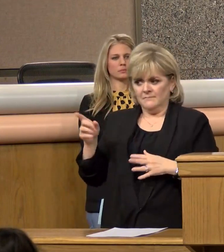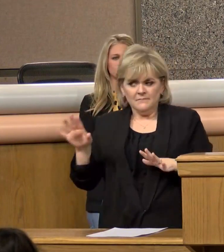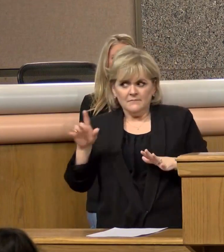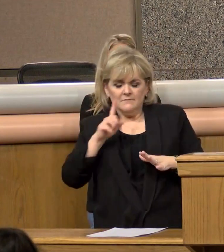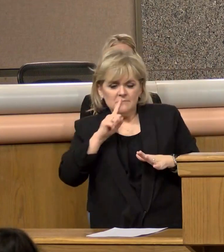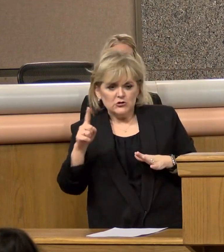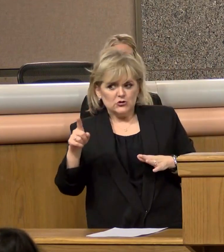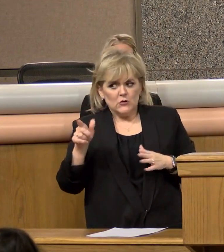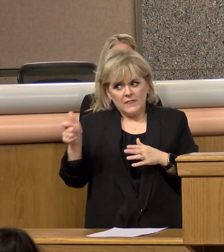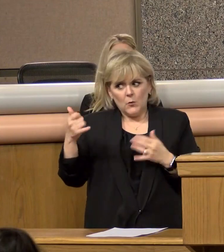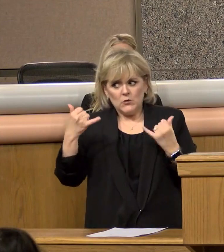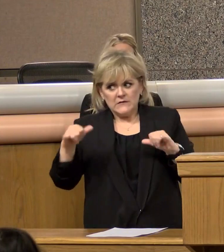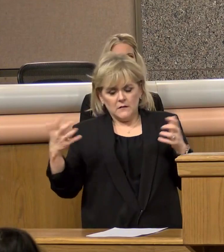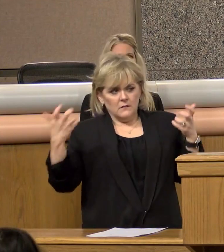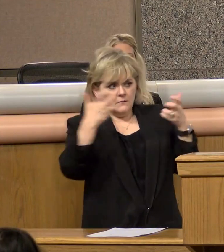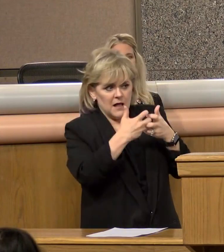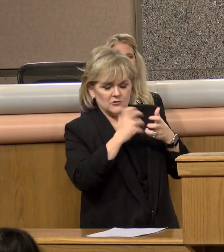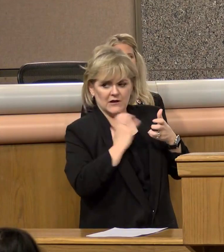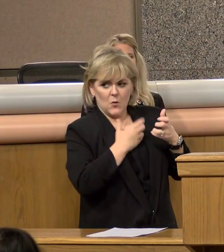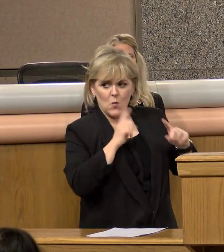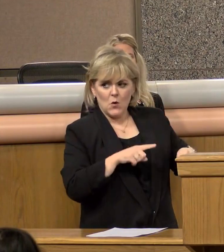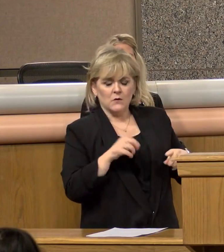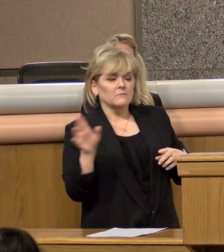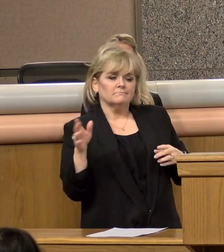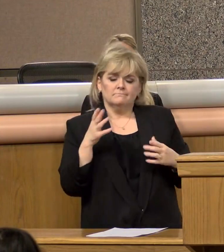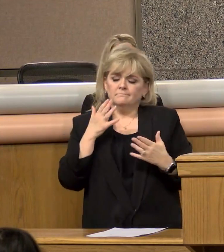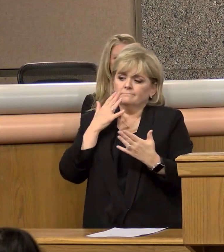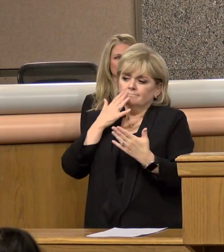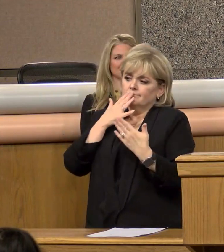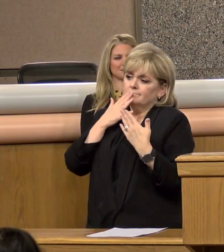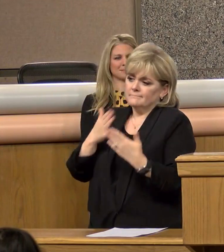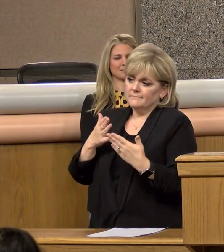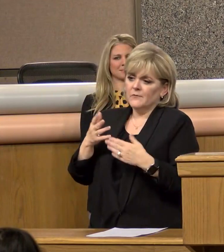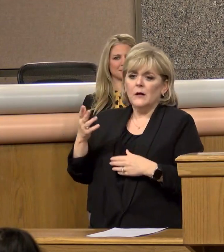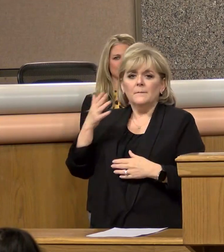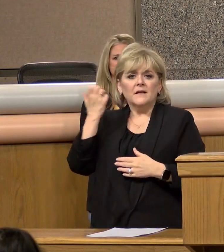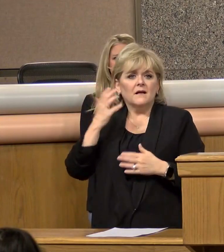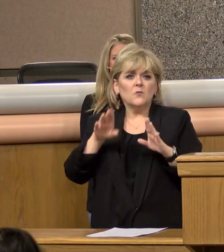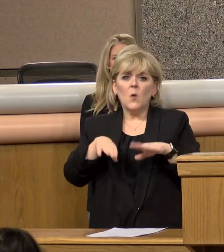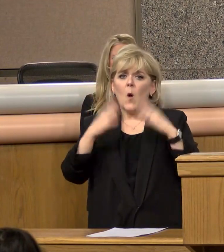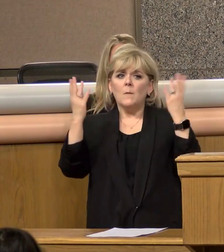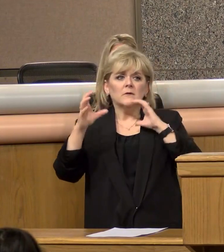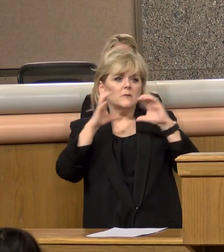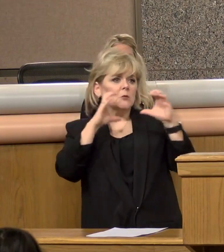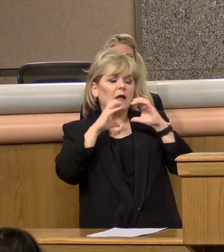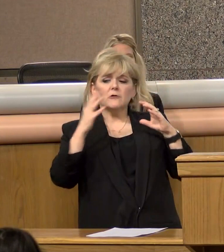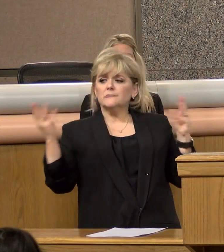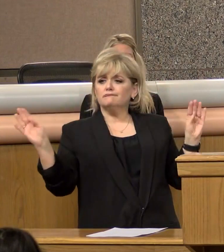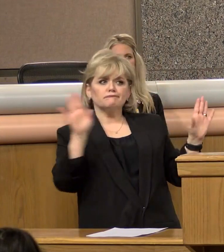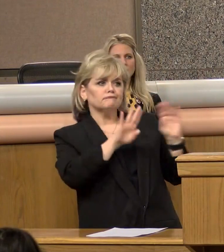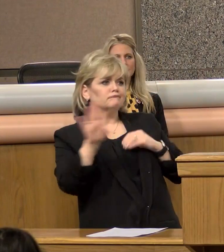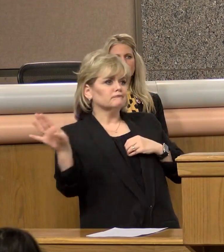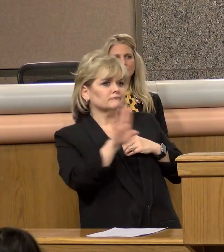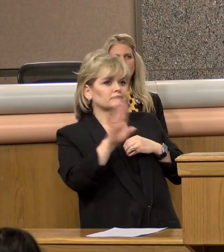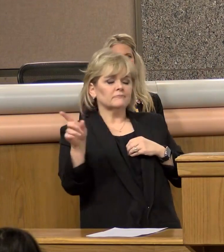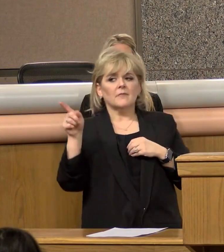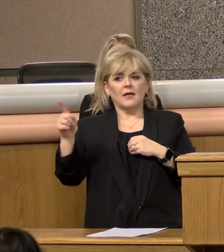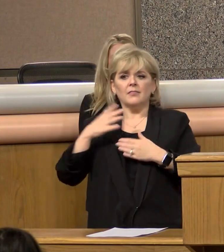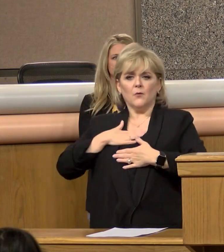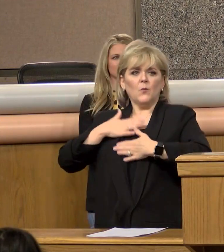in in you know in sync with us and I was thankful for not only the communication but their willingness to try to serve our community.